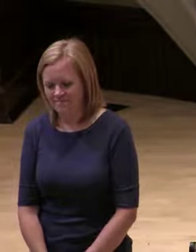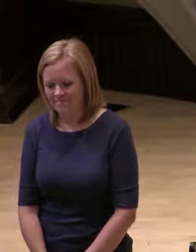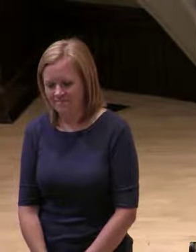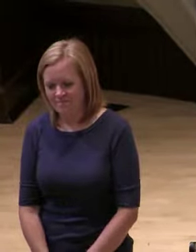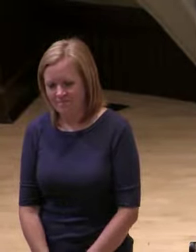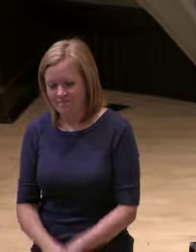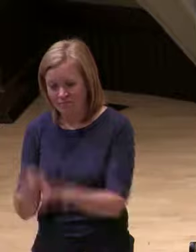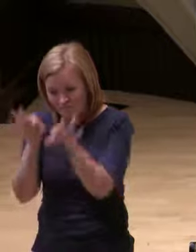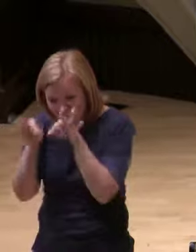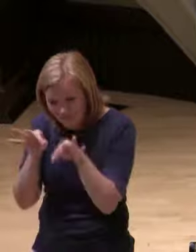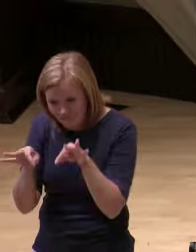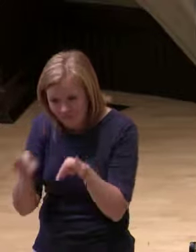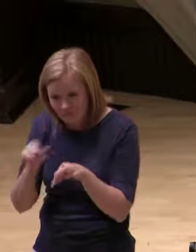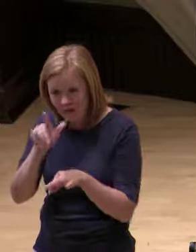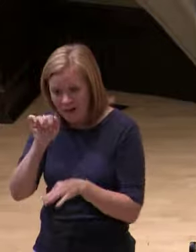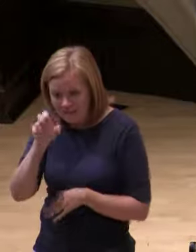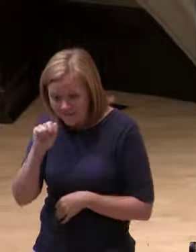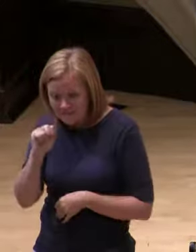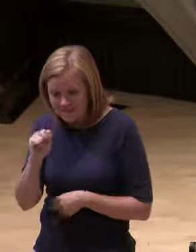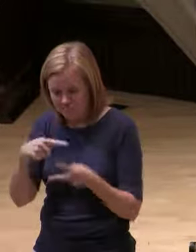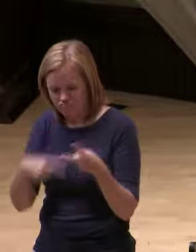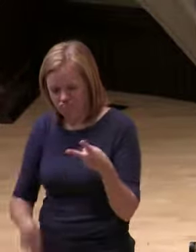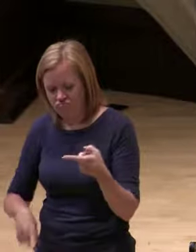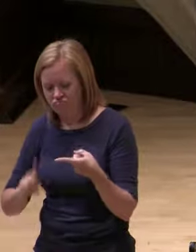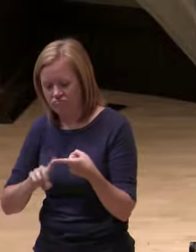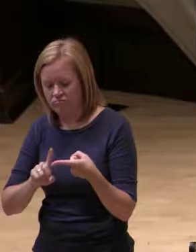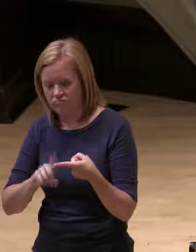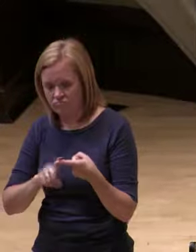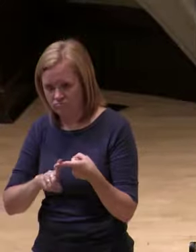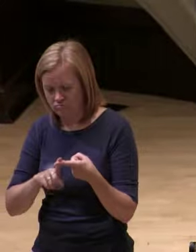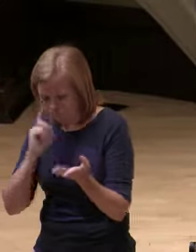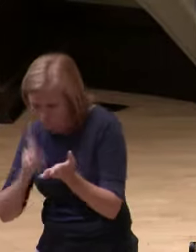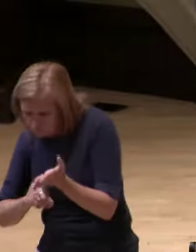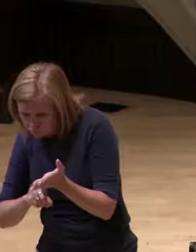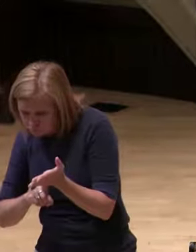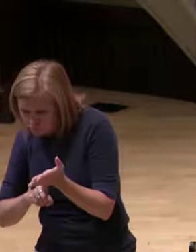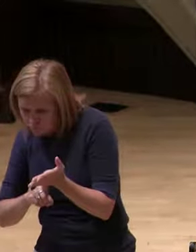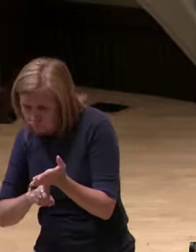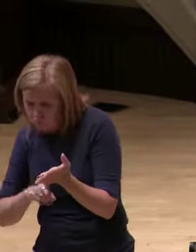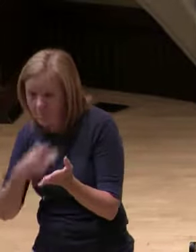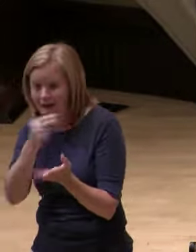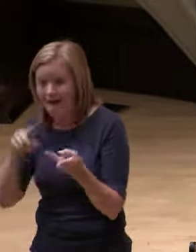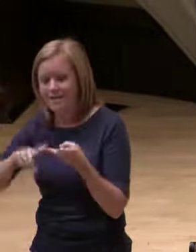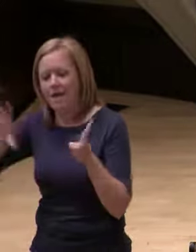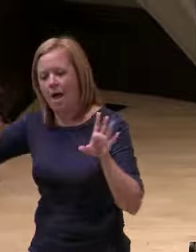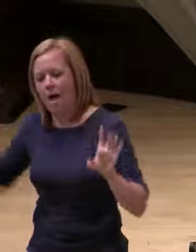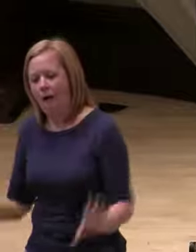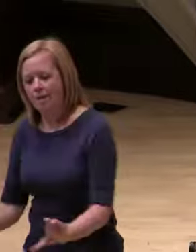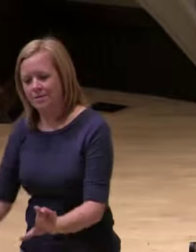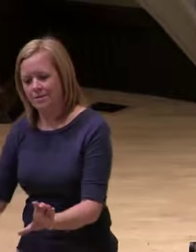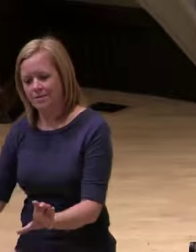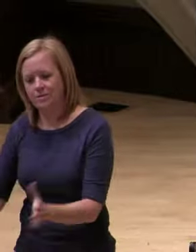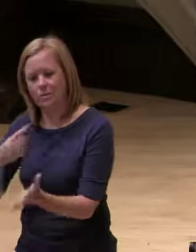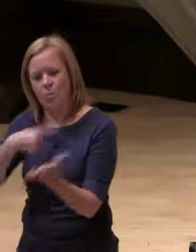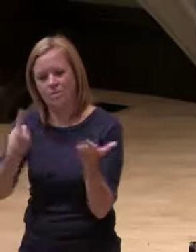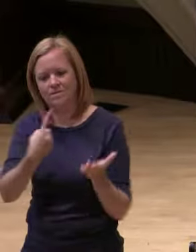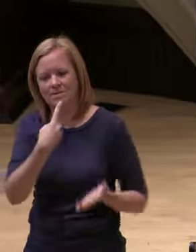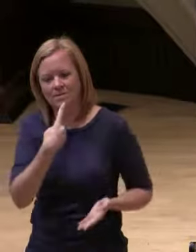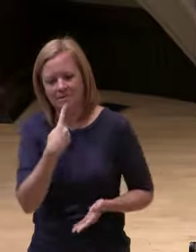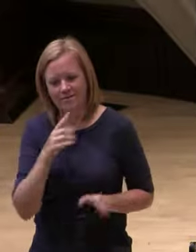The definition of listen is twofold. It means to take notice and to act. on what someone